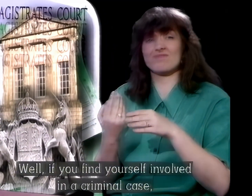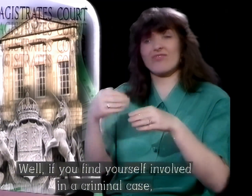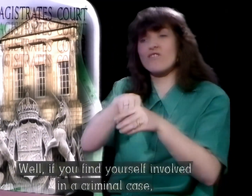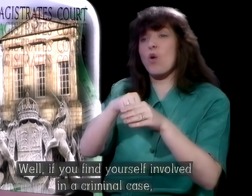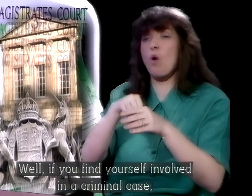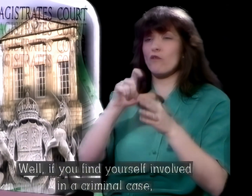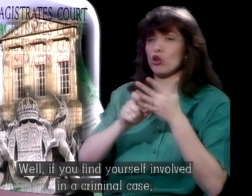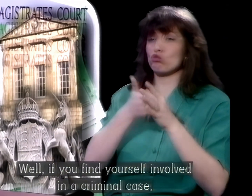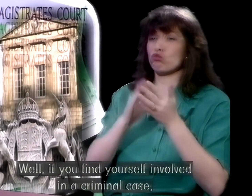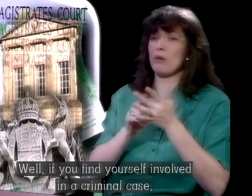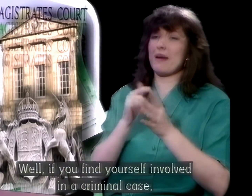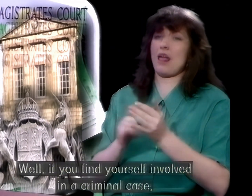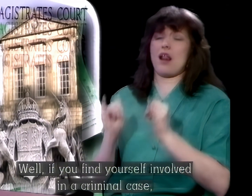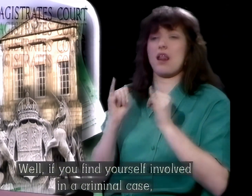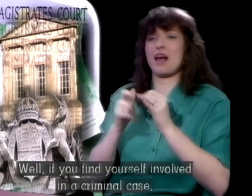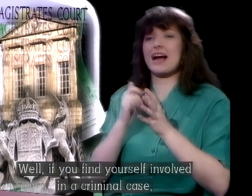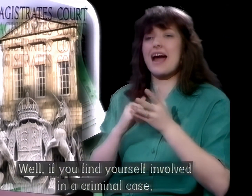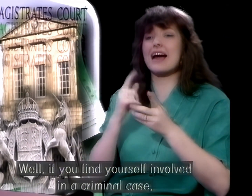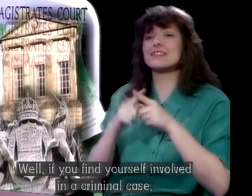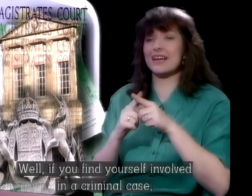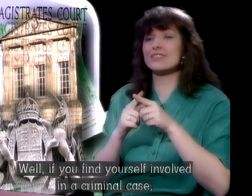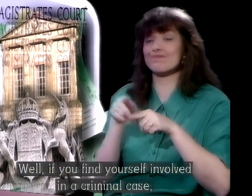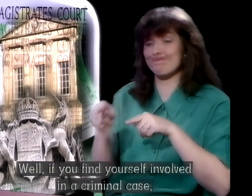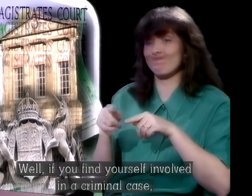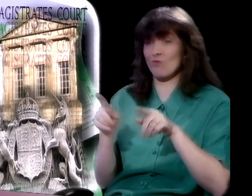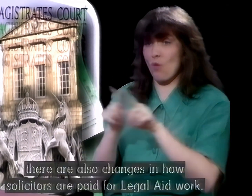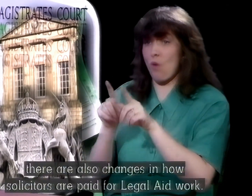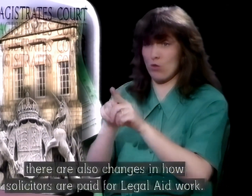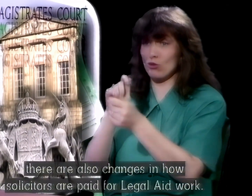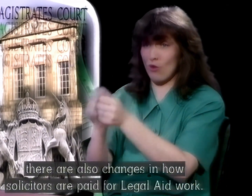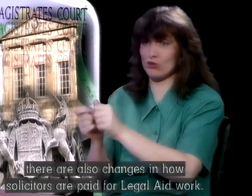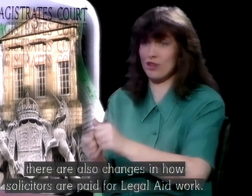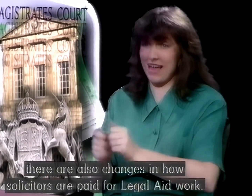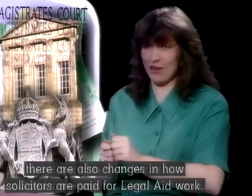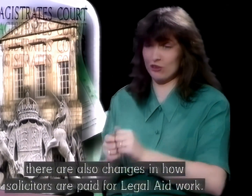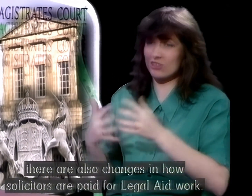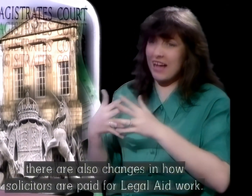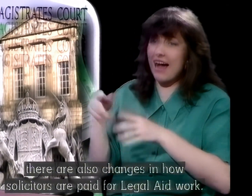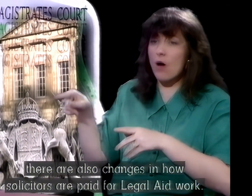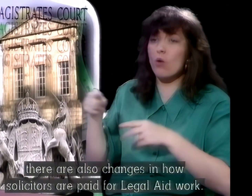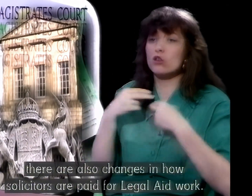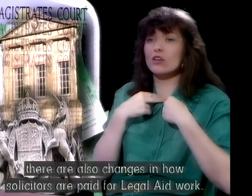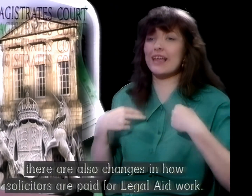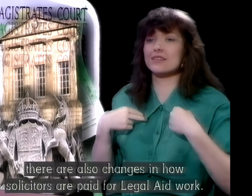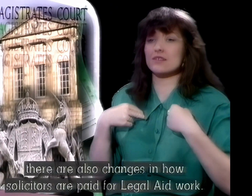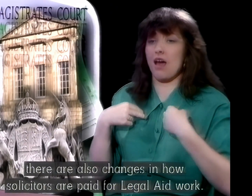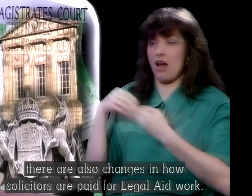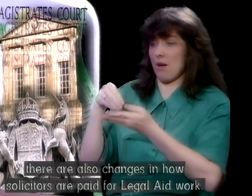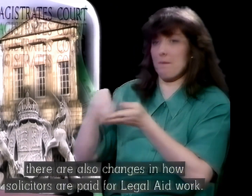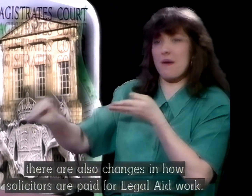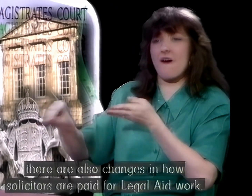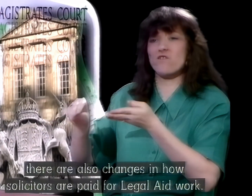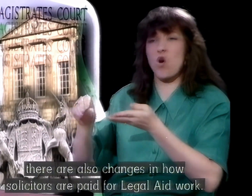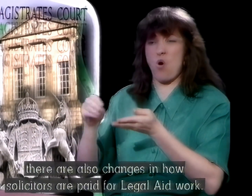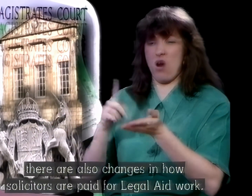Well, if you find yourself involved in a criminal case, there are also changes in how solicitors are paid for legal aid